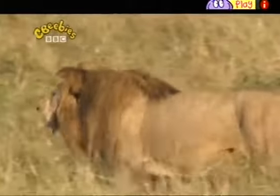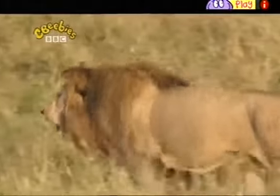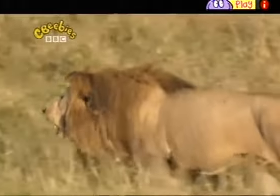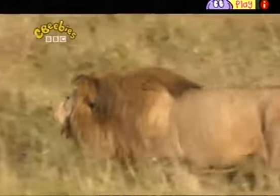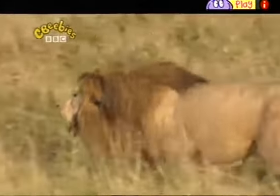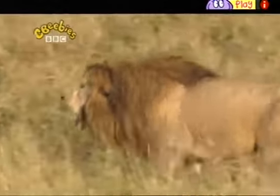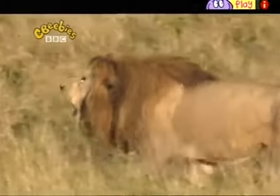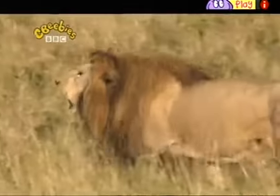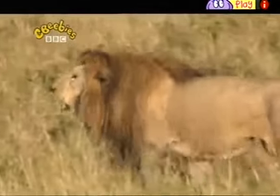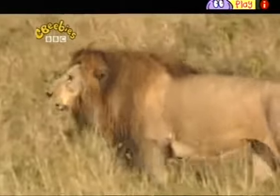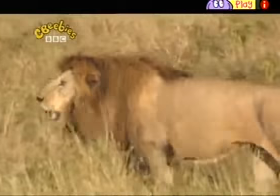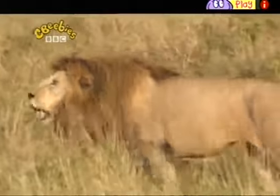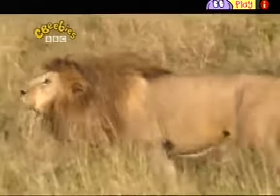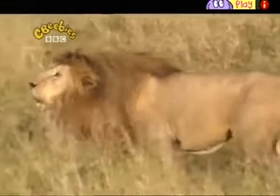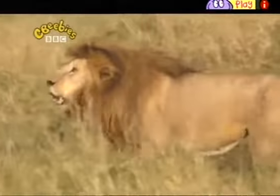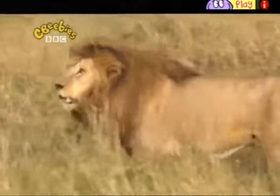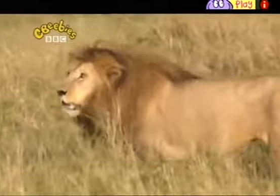This is a lion. It goes...